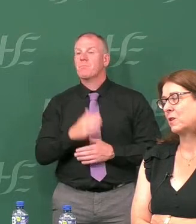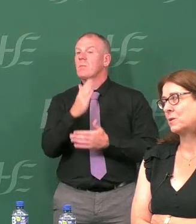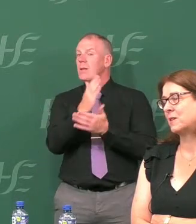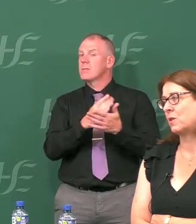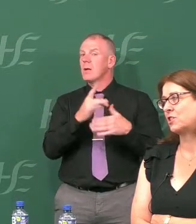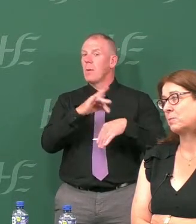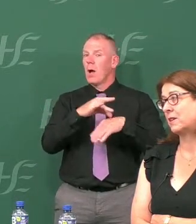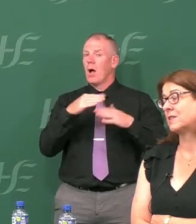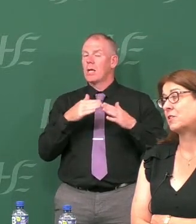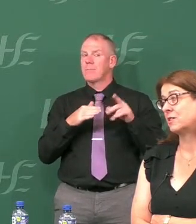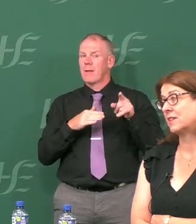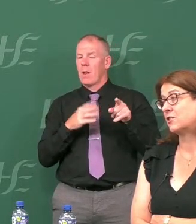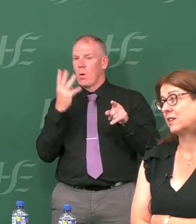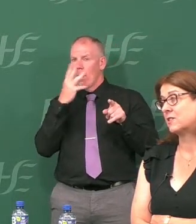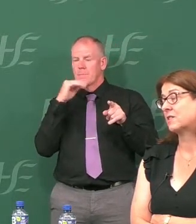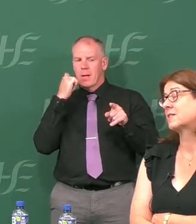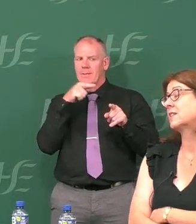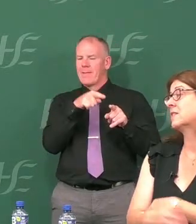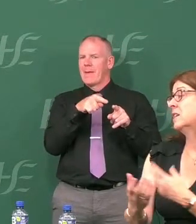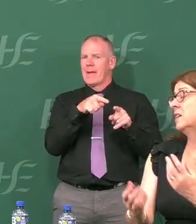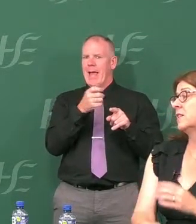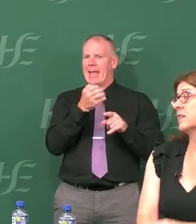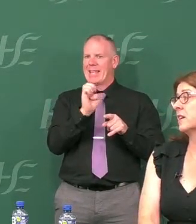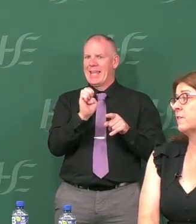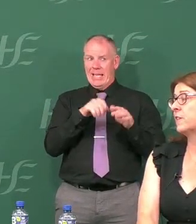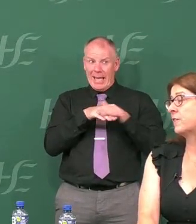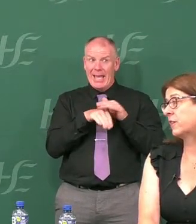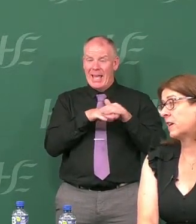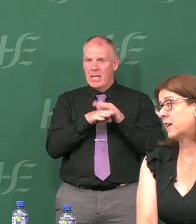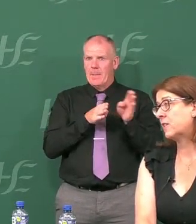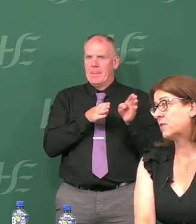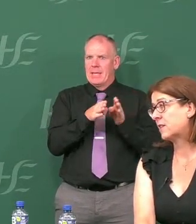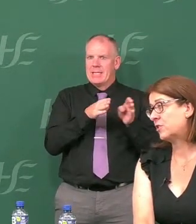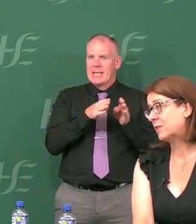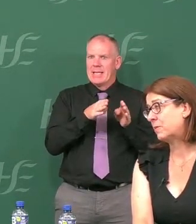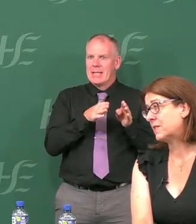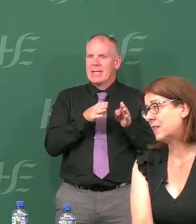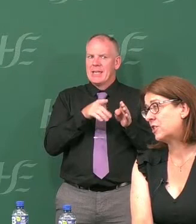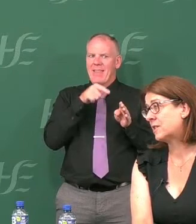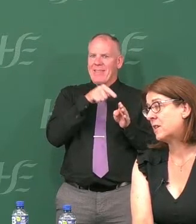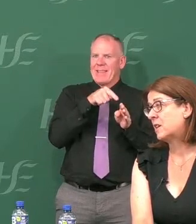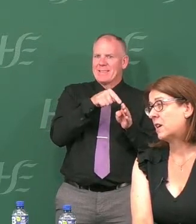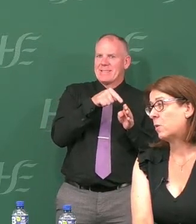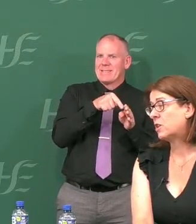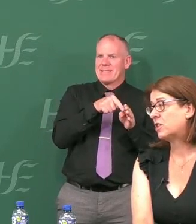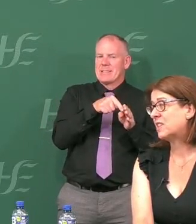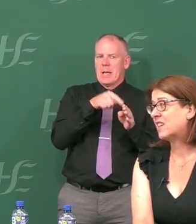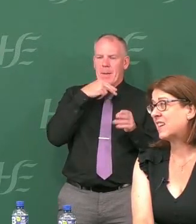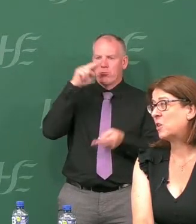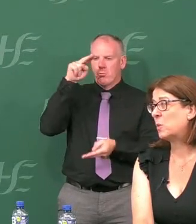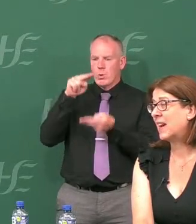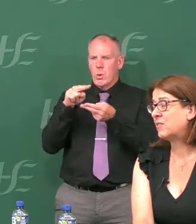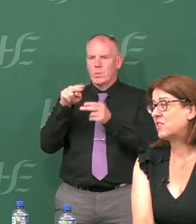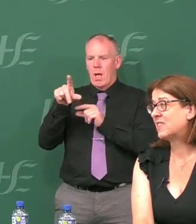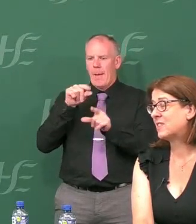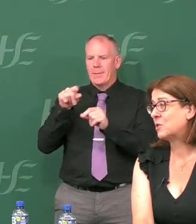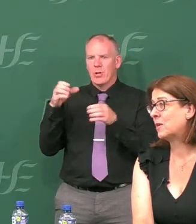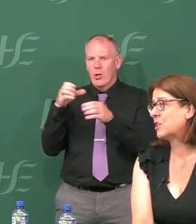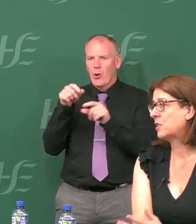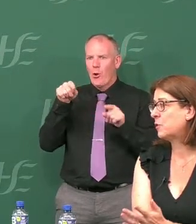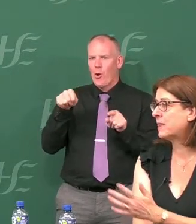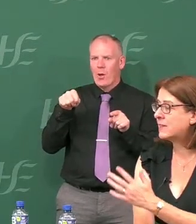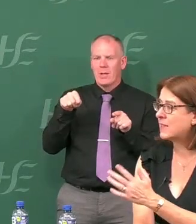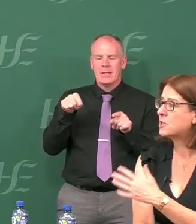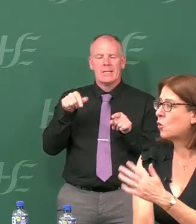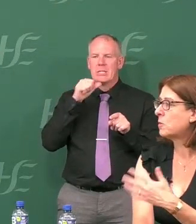are closely watching because of the unscheduled care. So the sites that have very, very high unscheduled care presentations are watching it. We haven't, there's